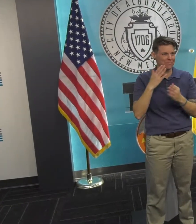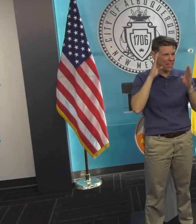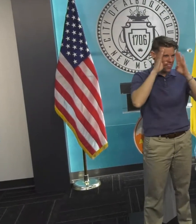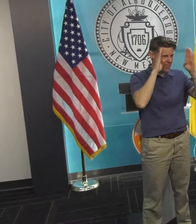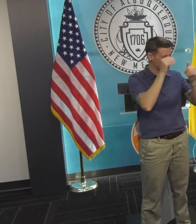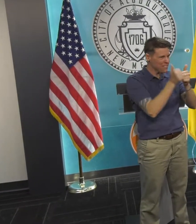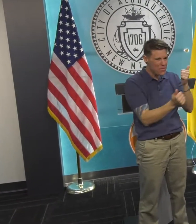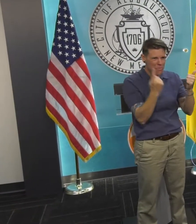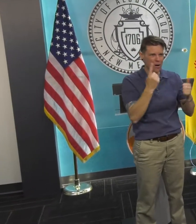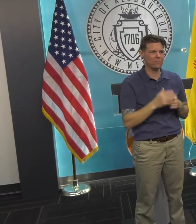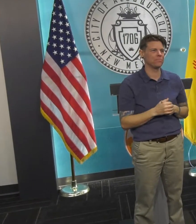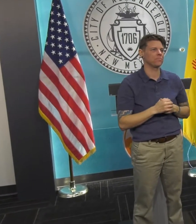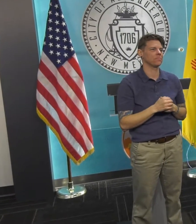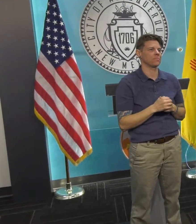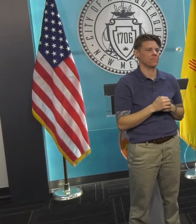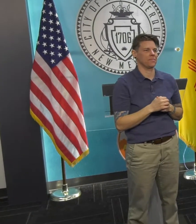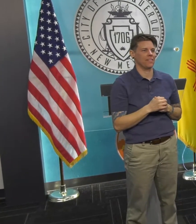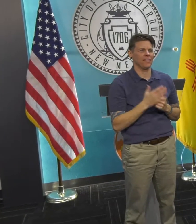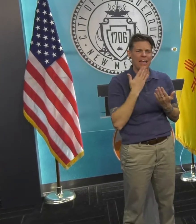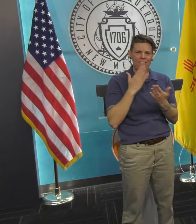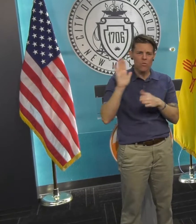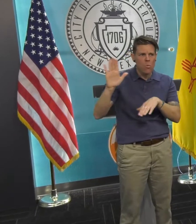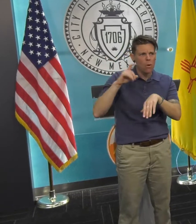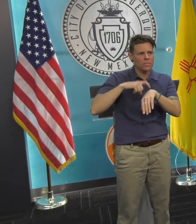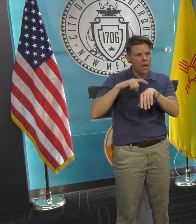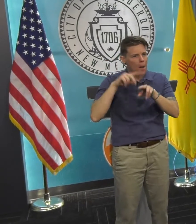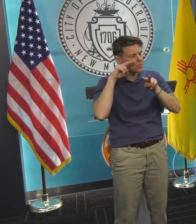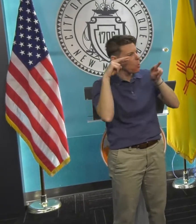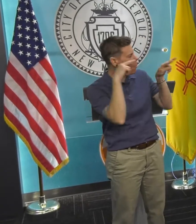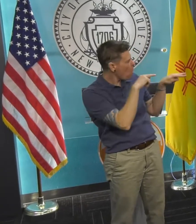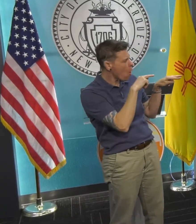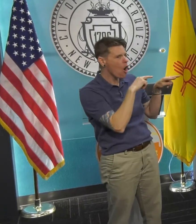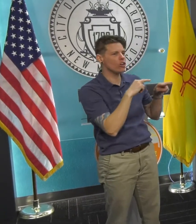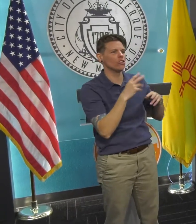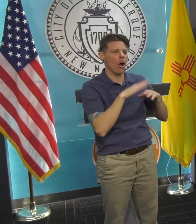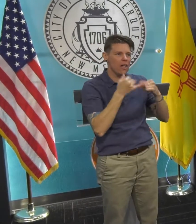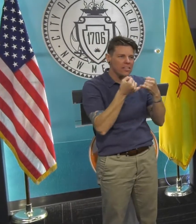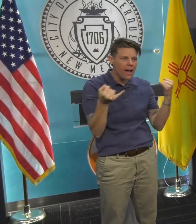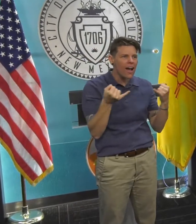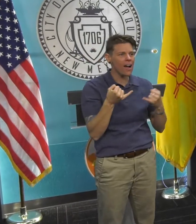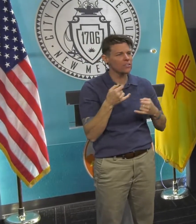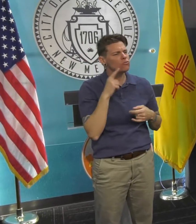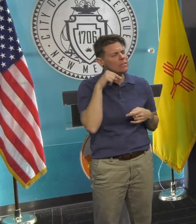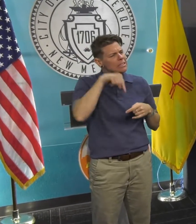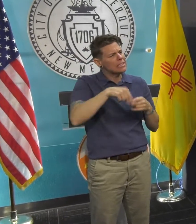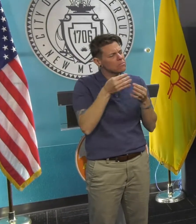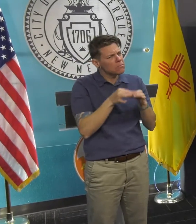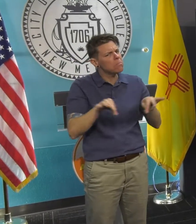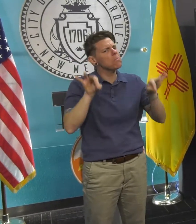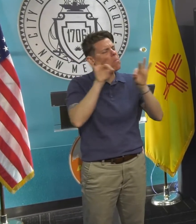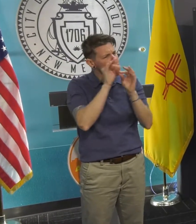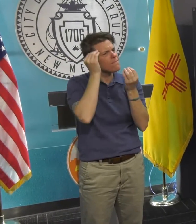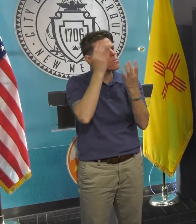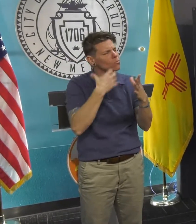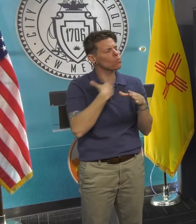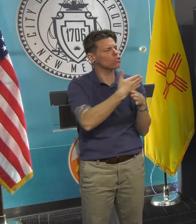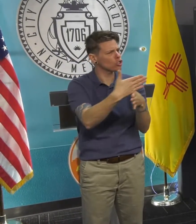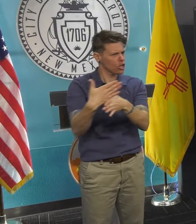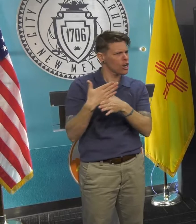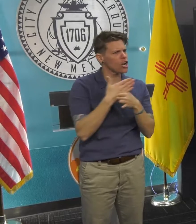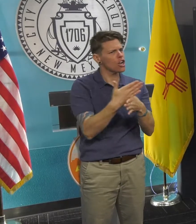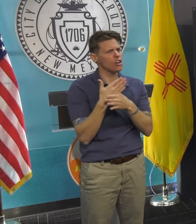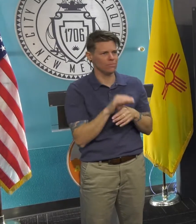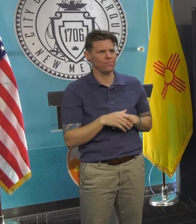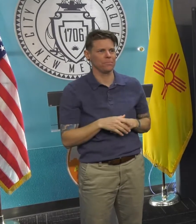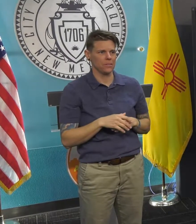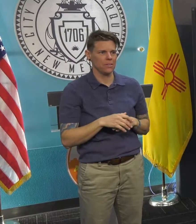out of your busy days to tune in online to this important informational session. I'm so pleased to have local leaders